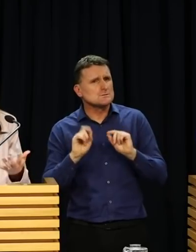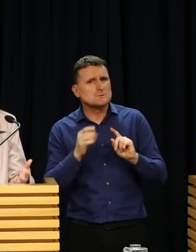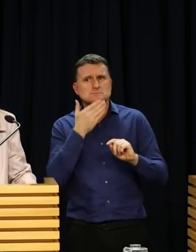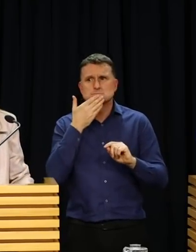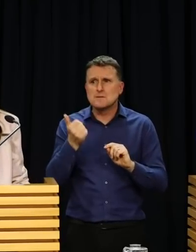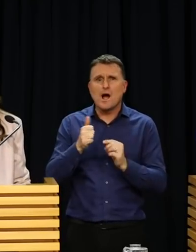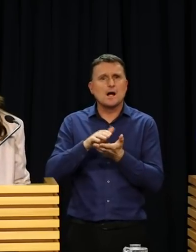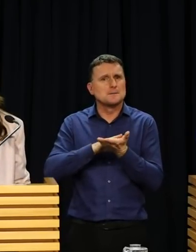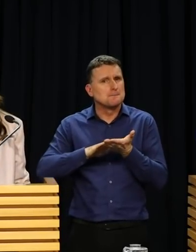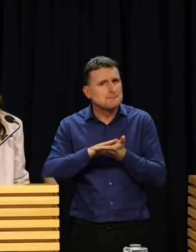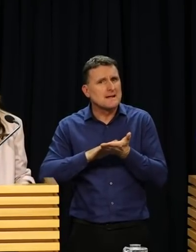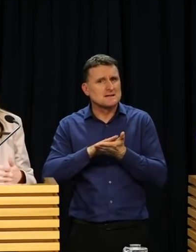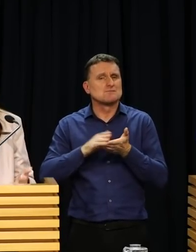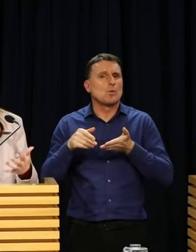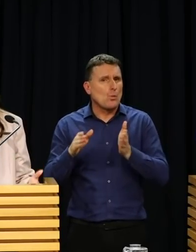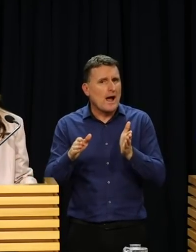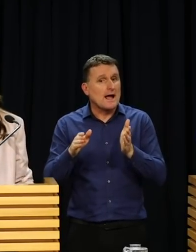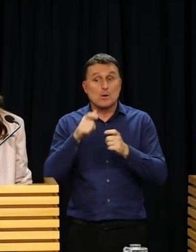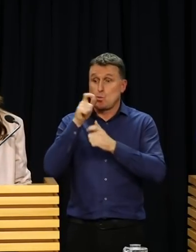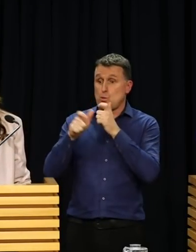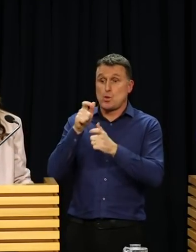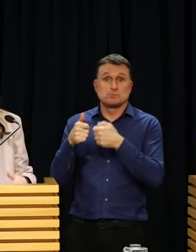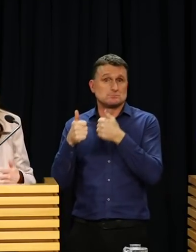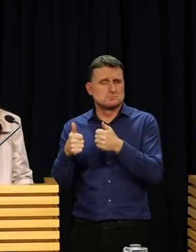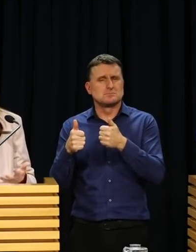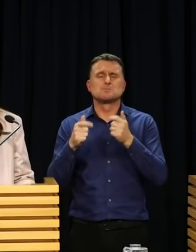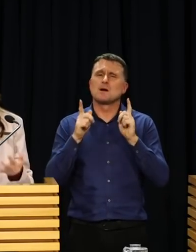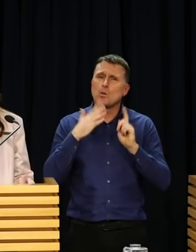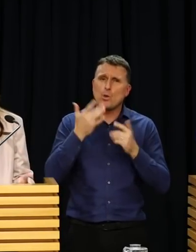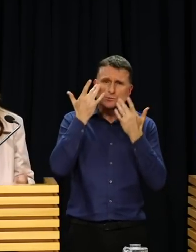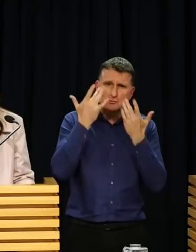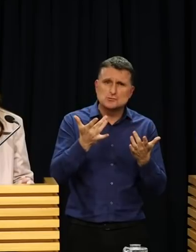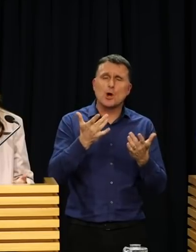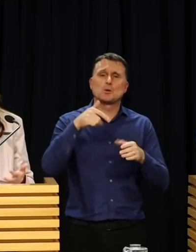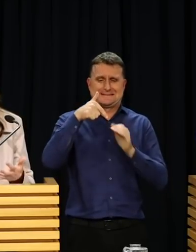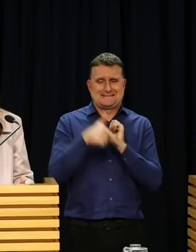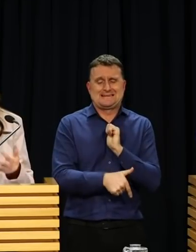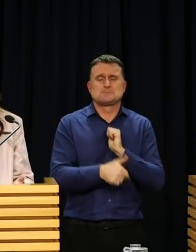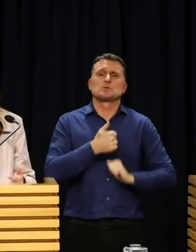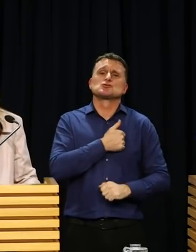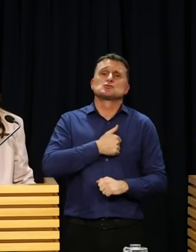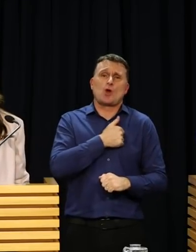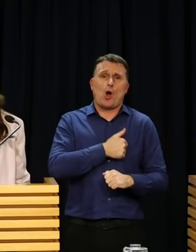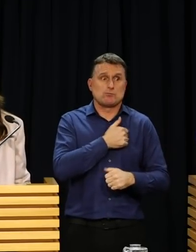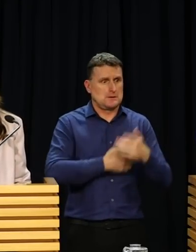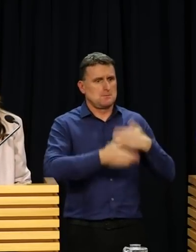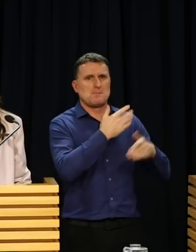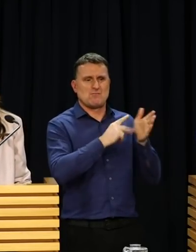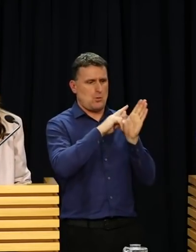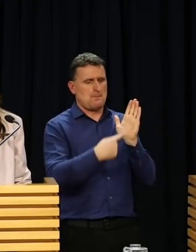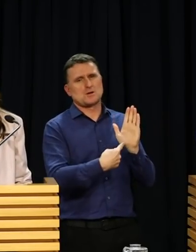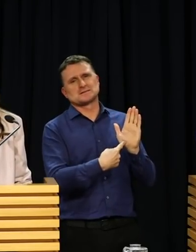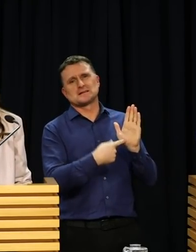and issue words, but it's another to really demonstrate the deep sorrow that does exist for the harm that this